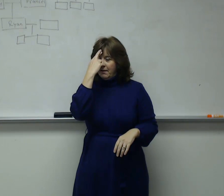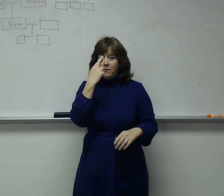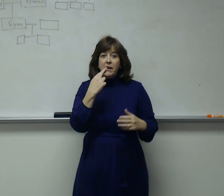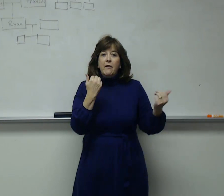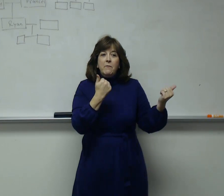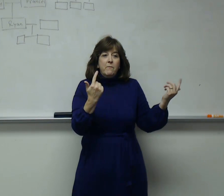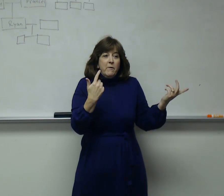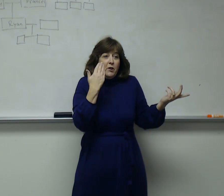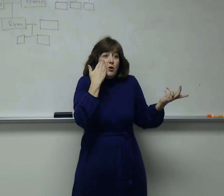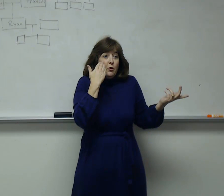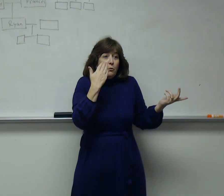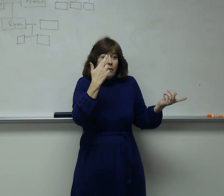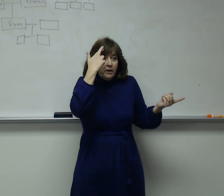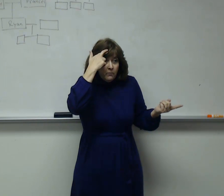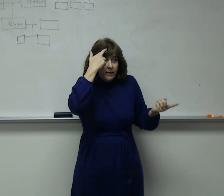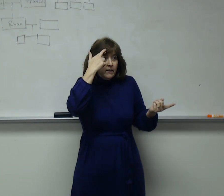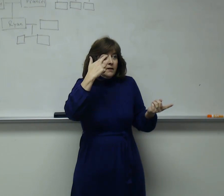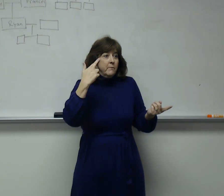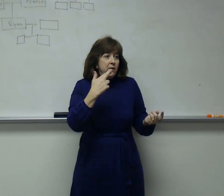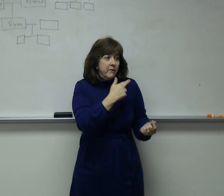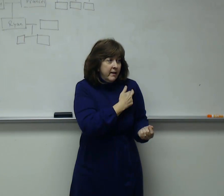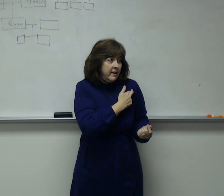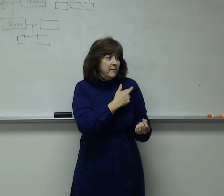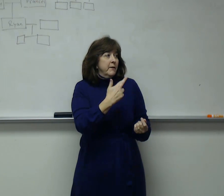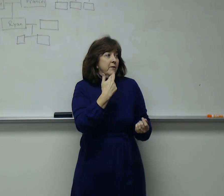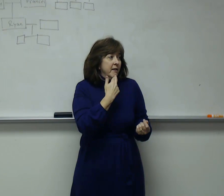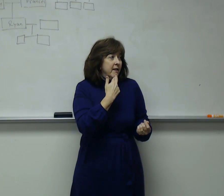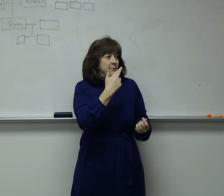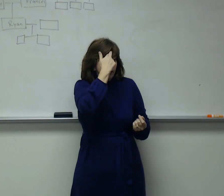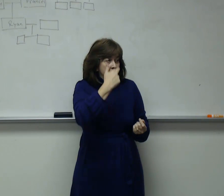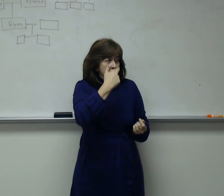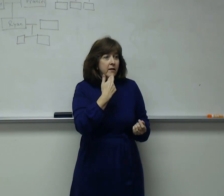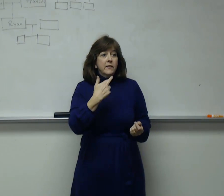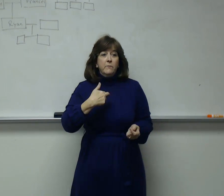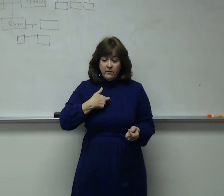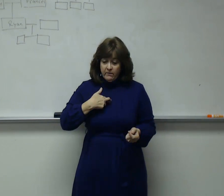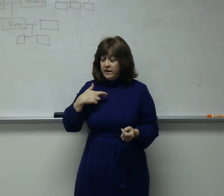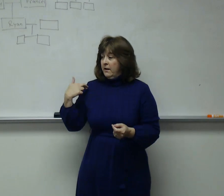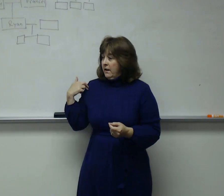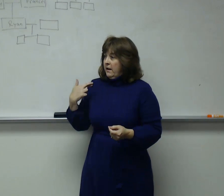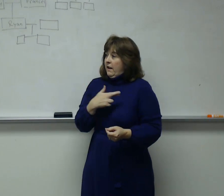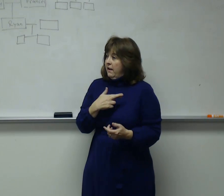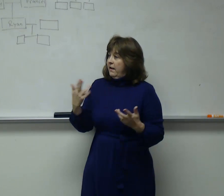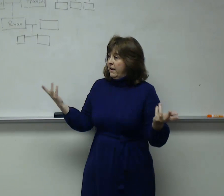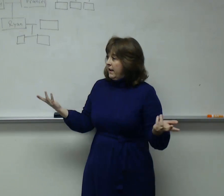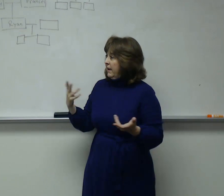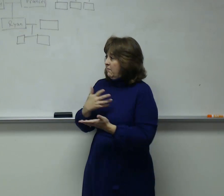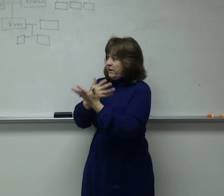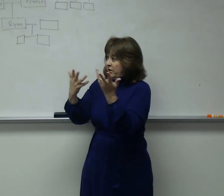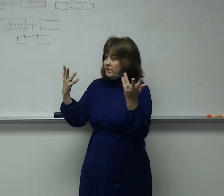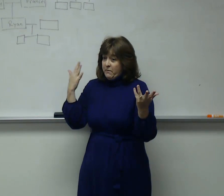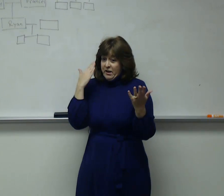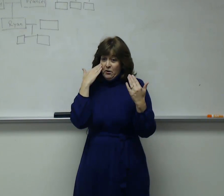we knew with this, we knew with this, we knew this, we knew this, we knew this, and we